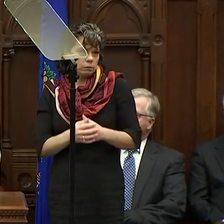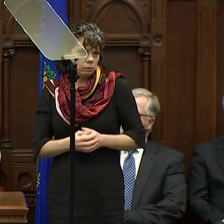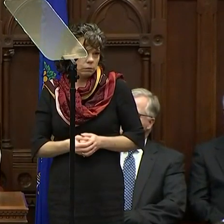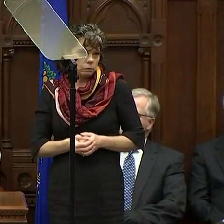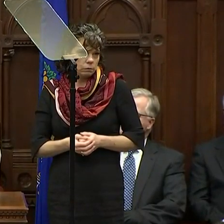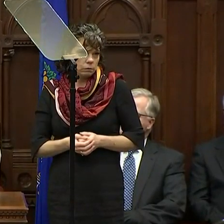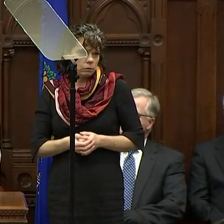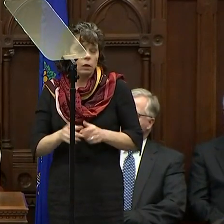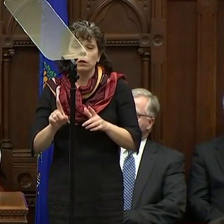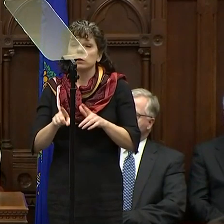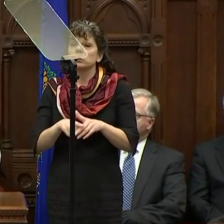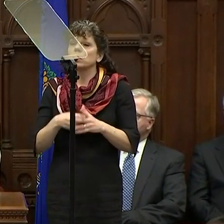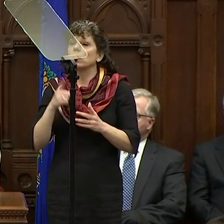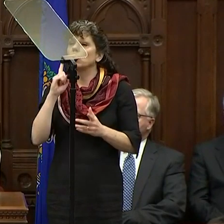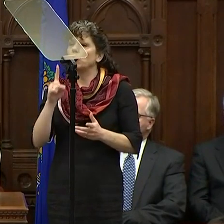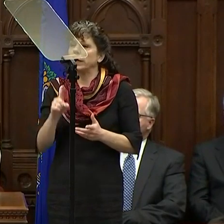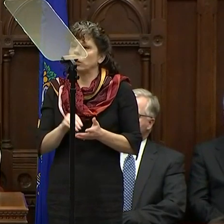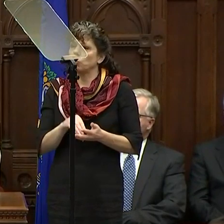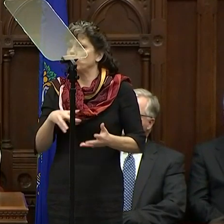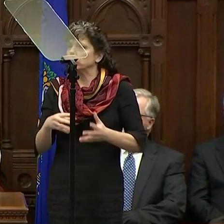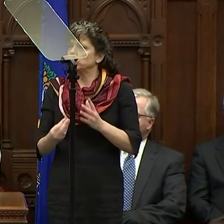starting with a vibrant and growing middle class.